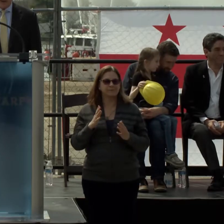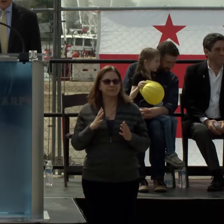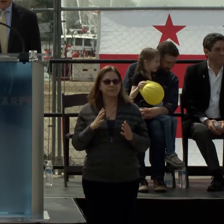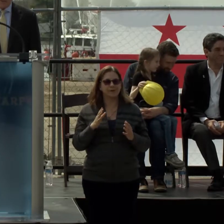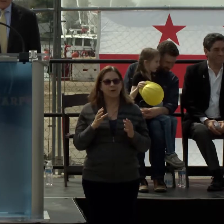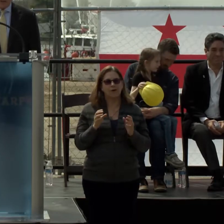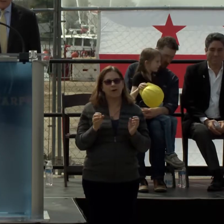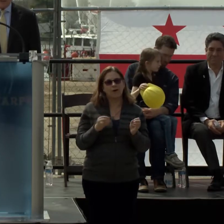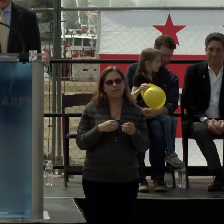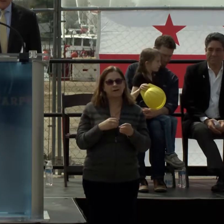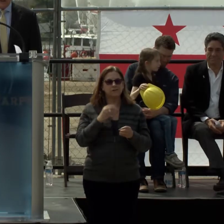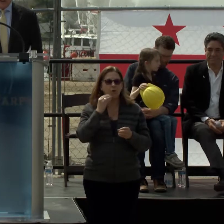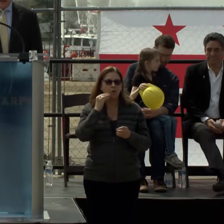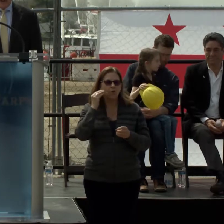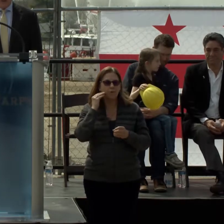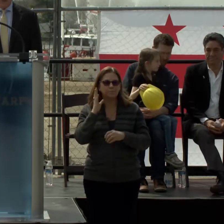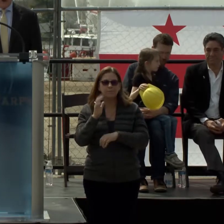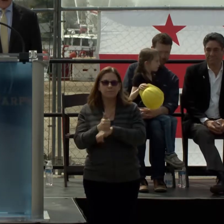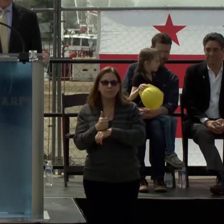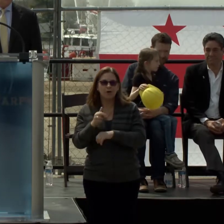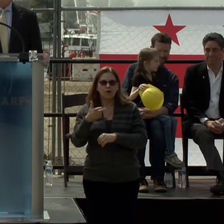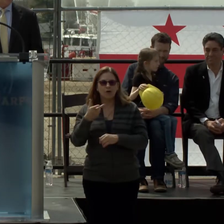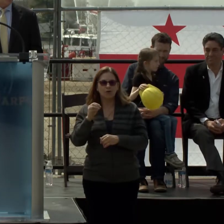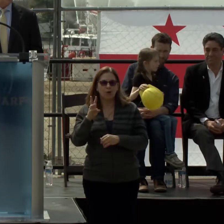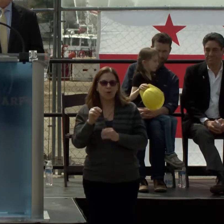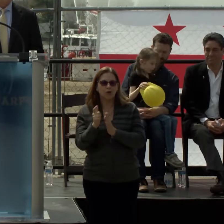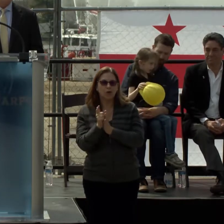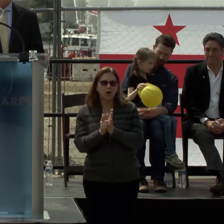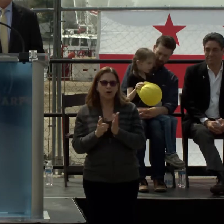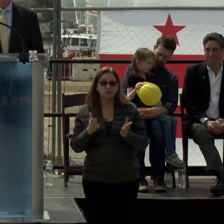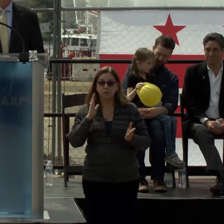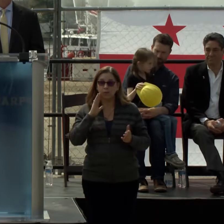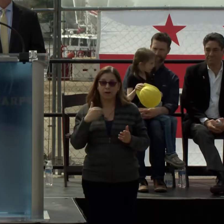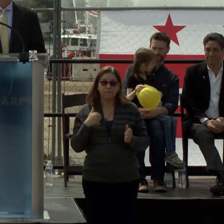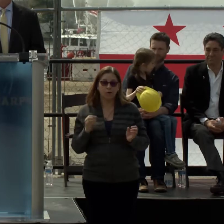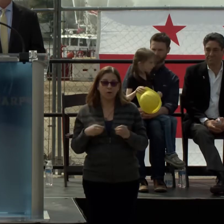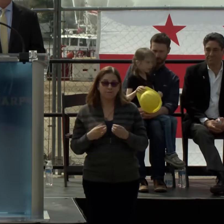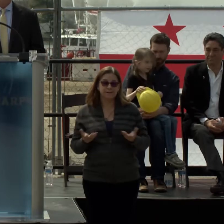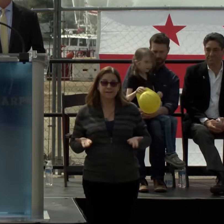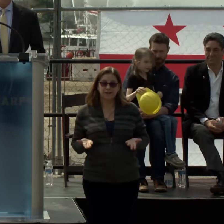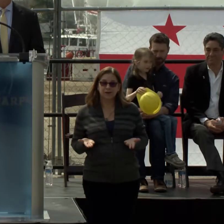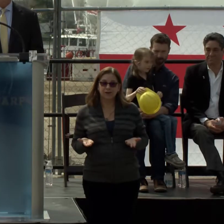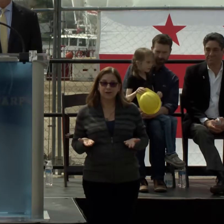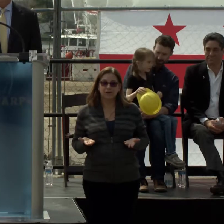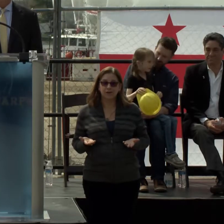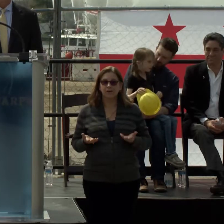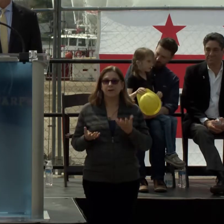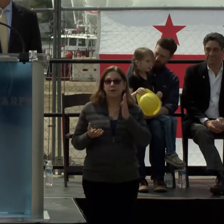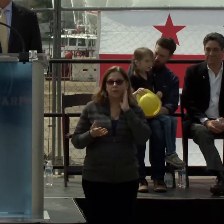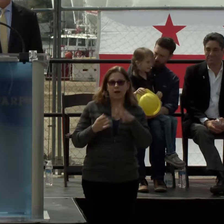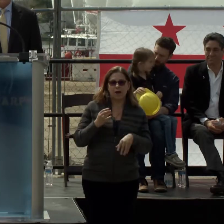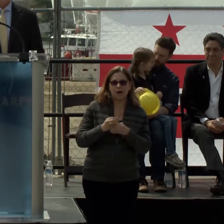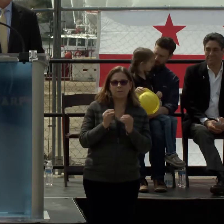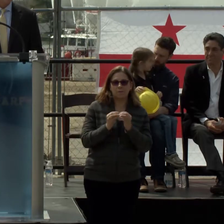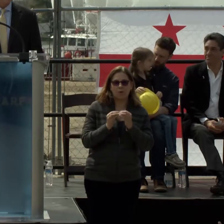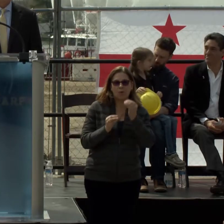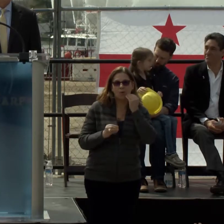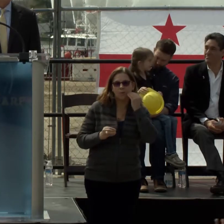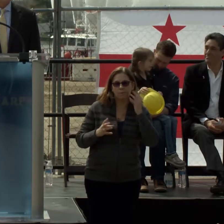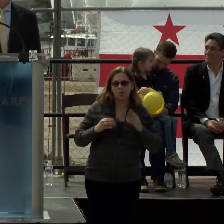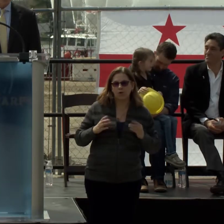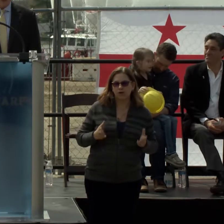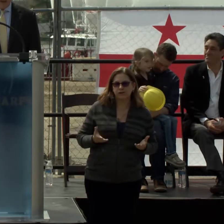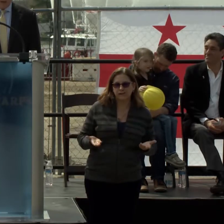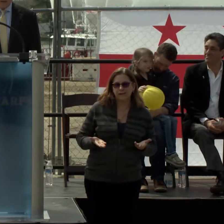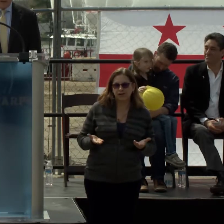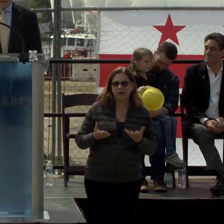lead tenant in the office space. And we're adding more home ownership, more multifamily residences, which will have